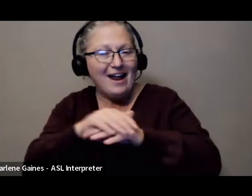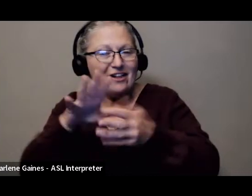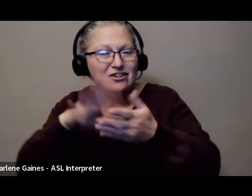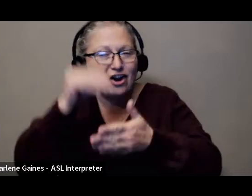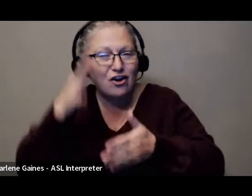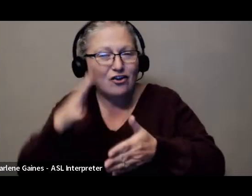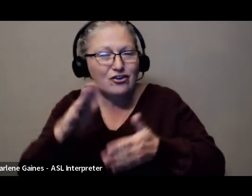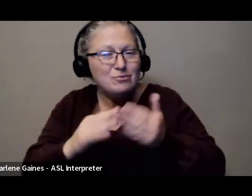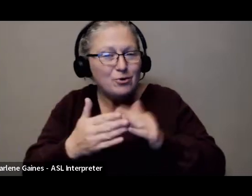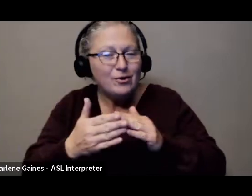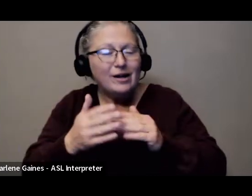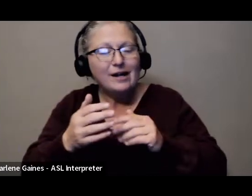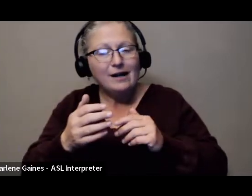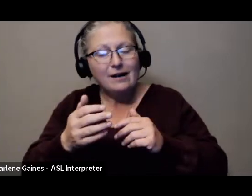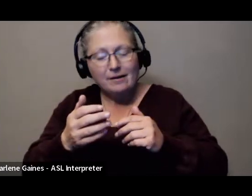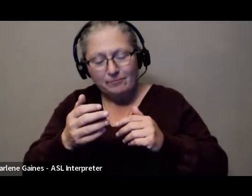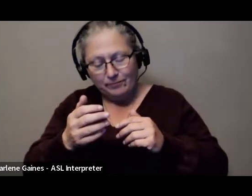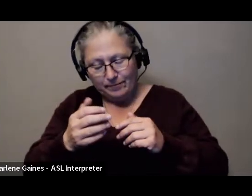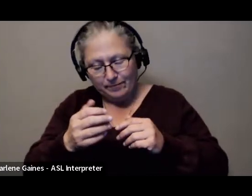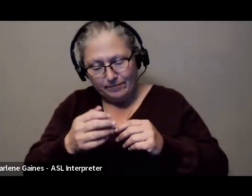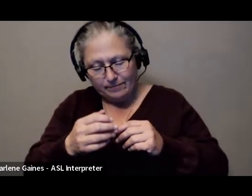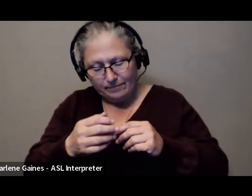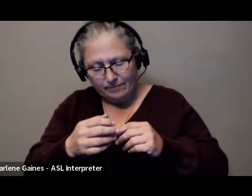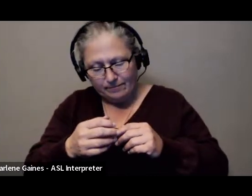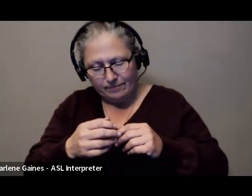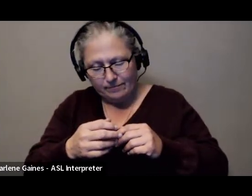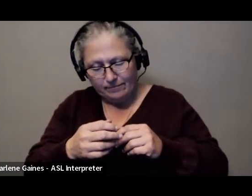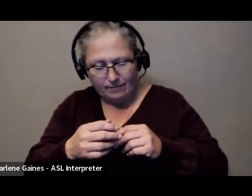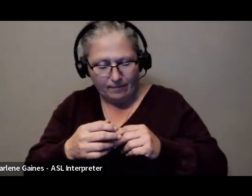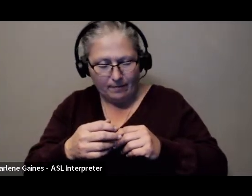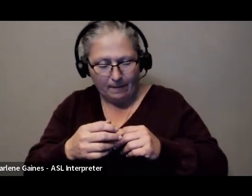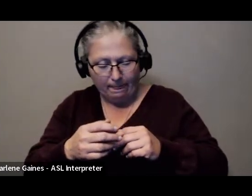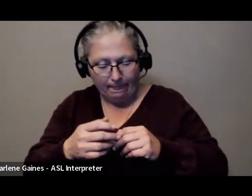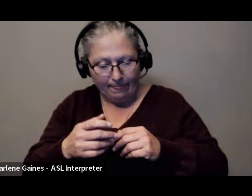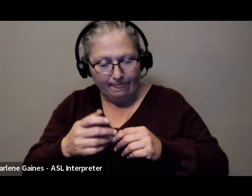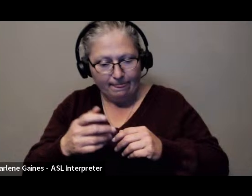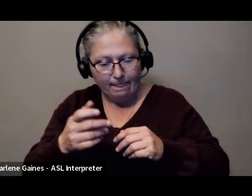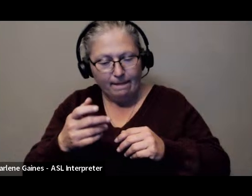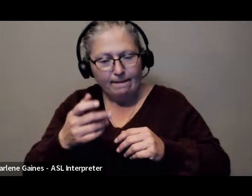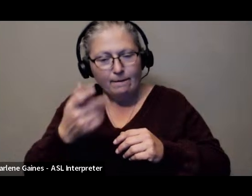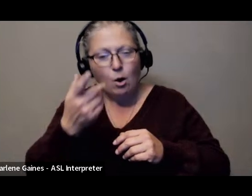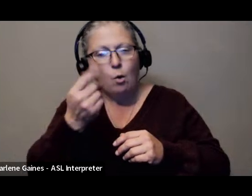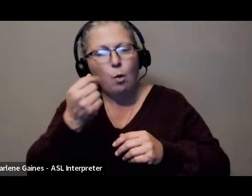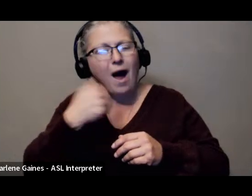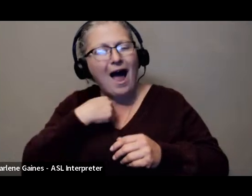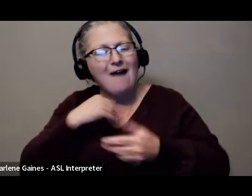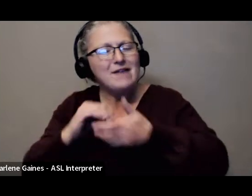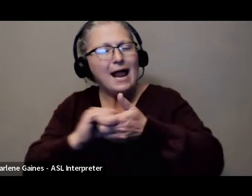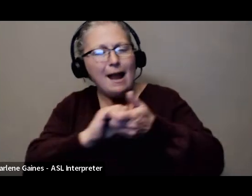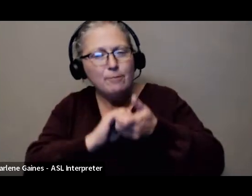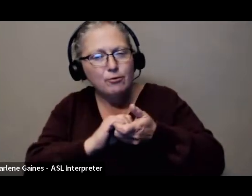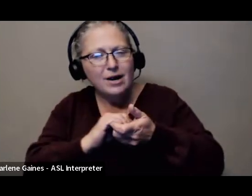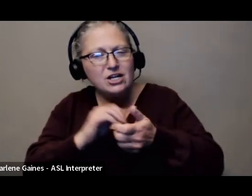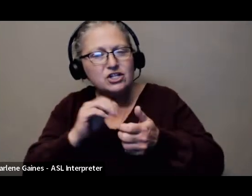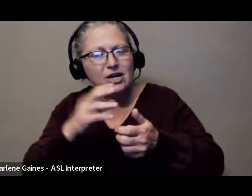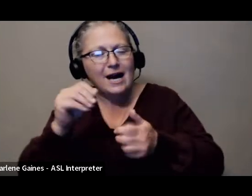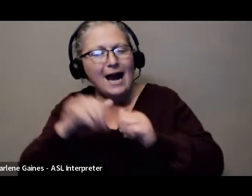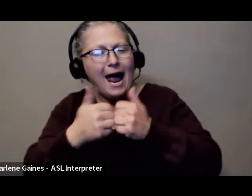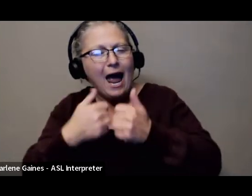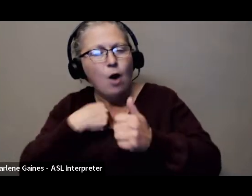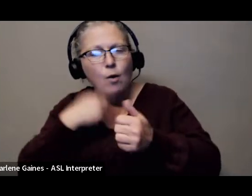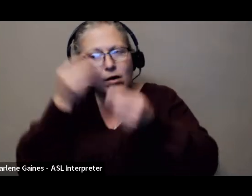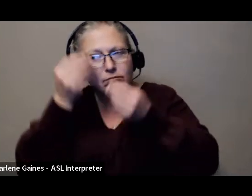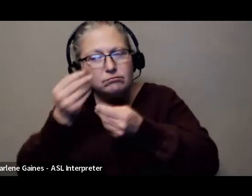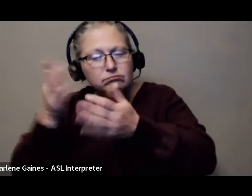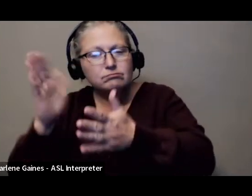learner communities. Now, what kind of collaboration is there, and how are we communicating our standards